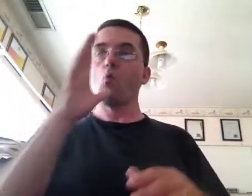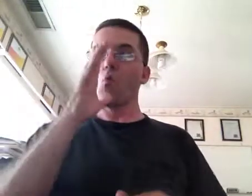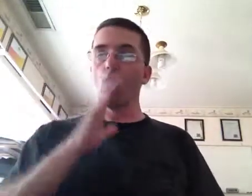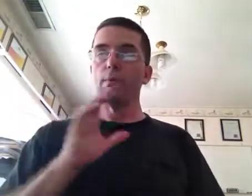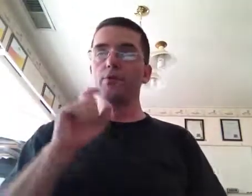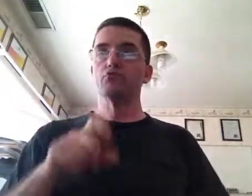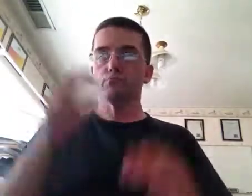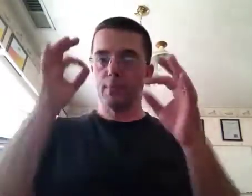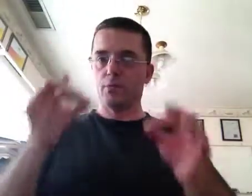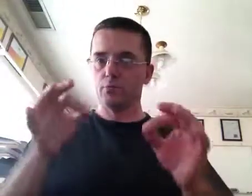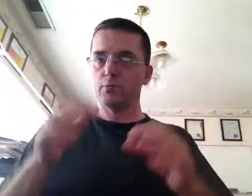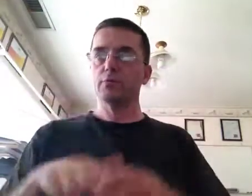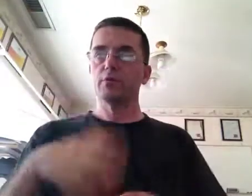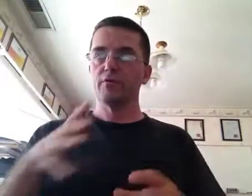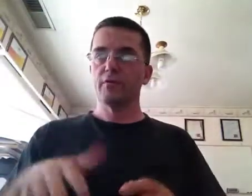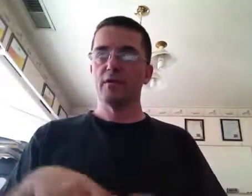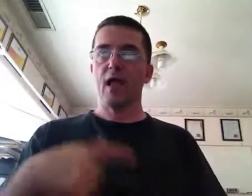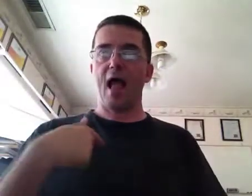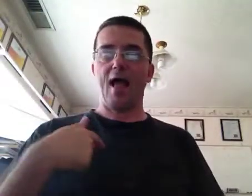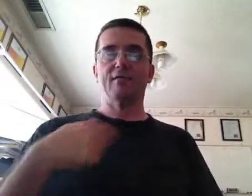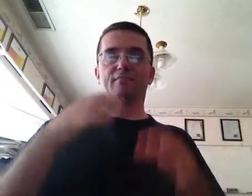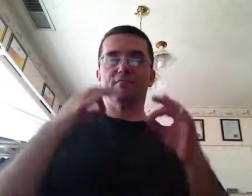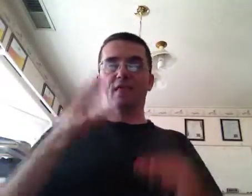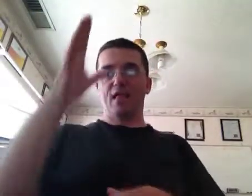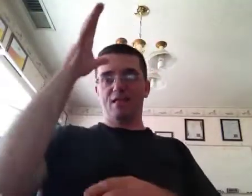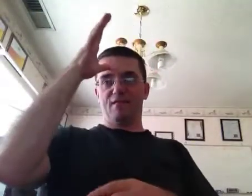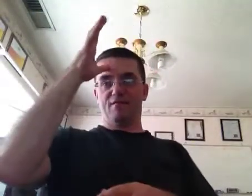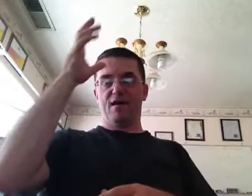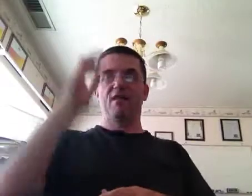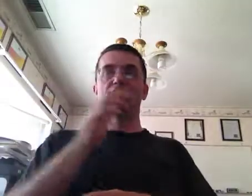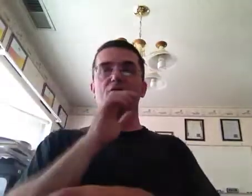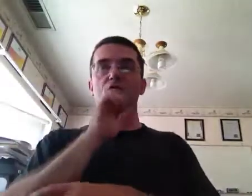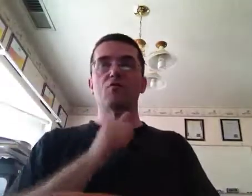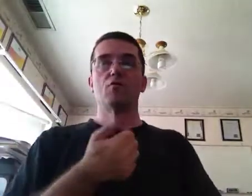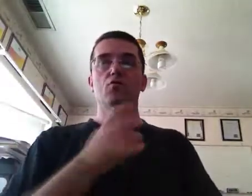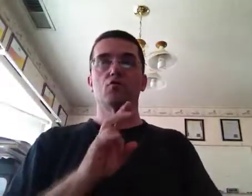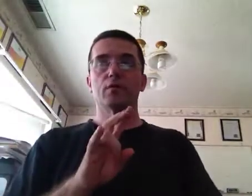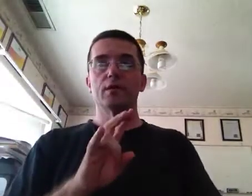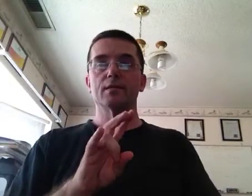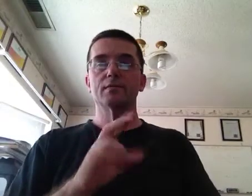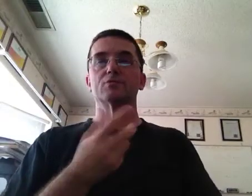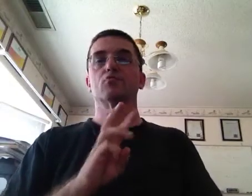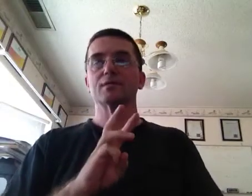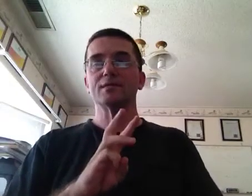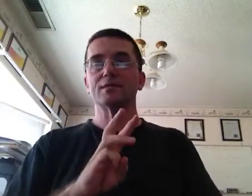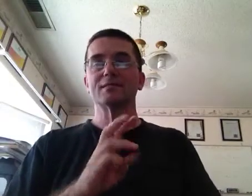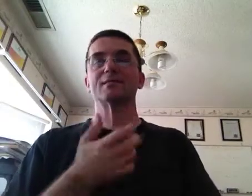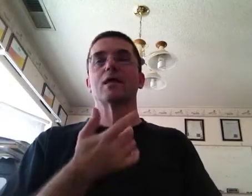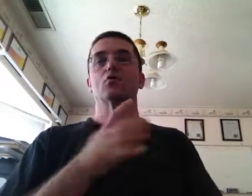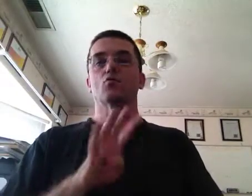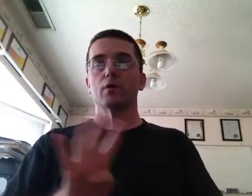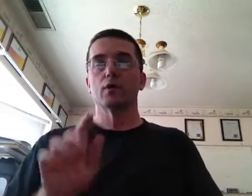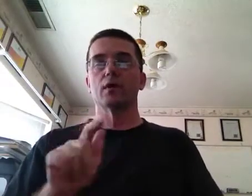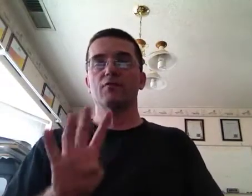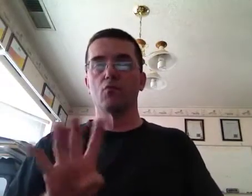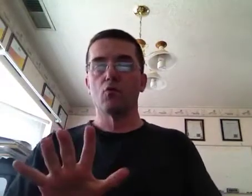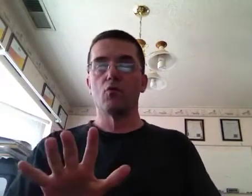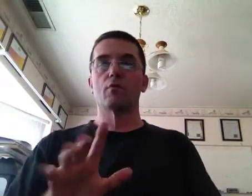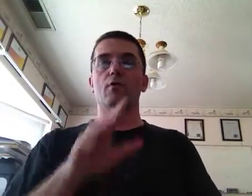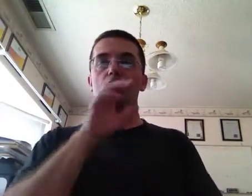decisions. I have decided as a father of 26 and 24-year-old married young women who are very accomplished that it